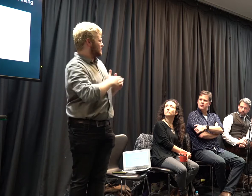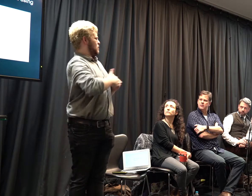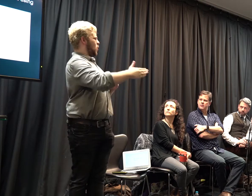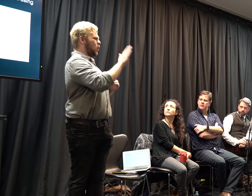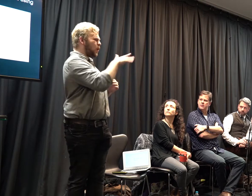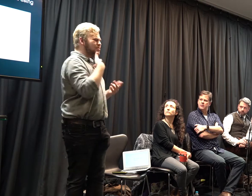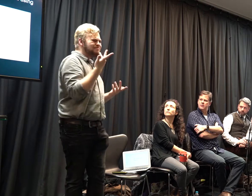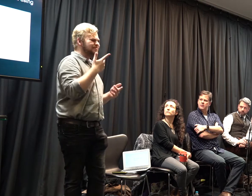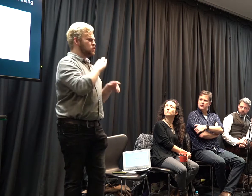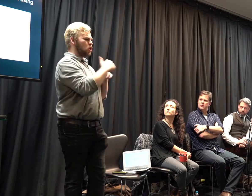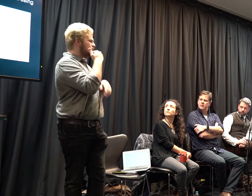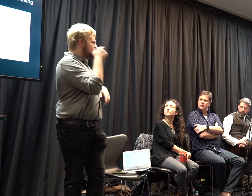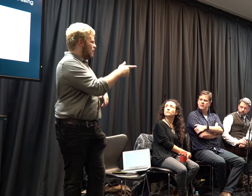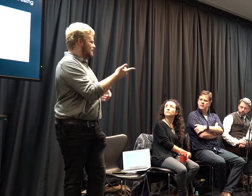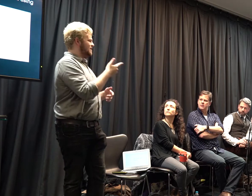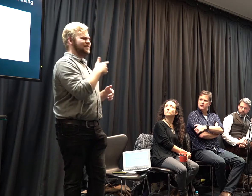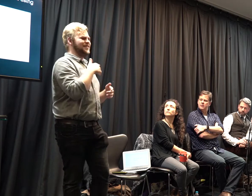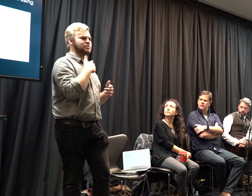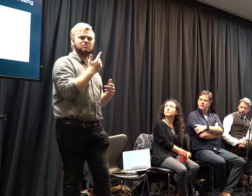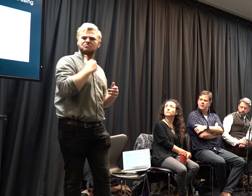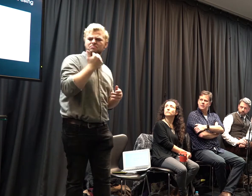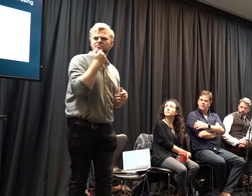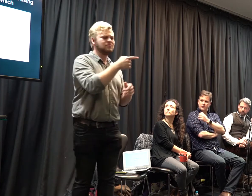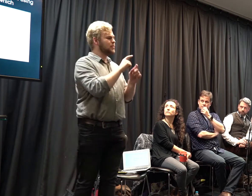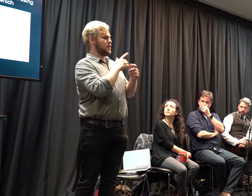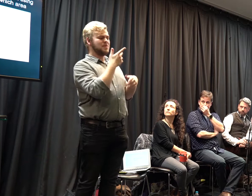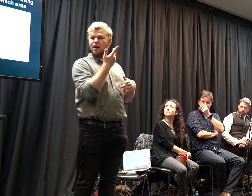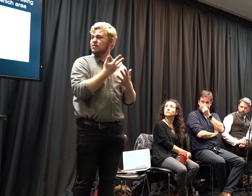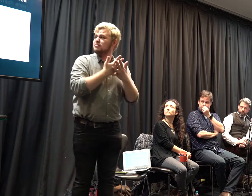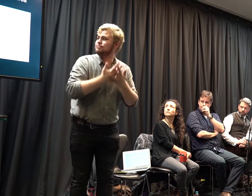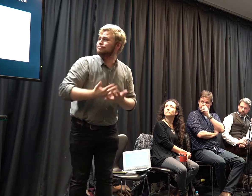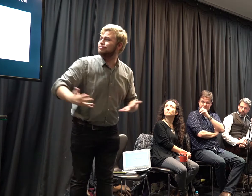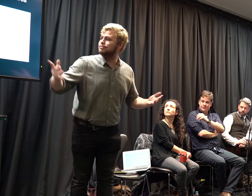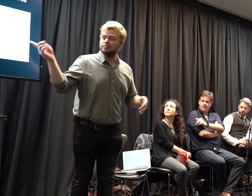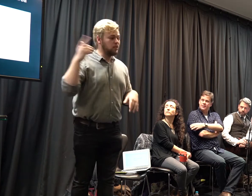was asking which area there's not enough provision.